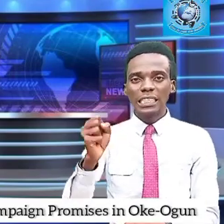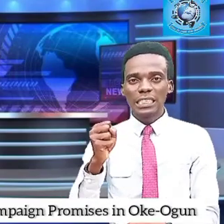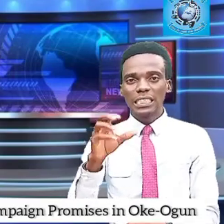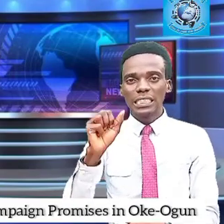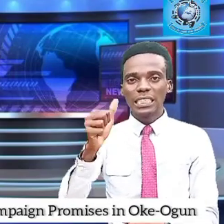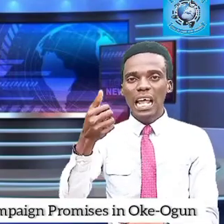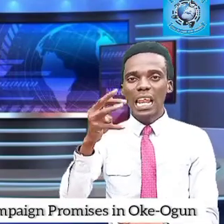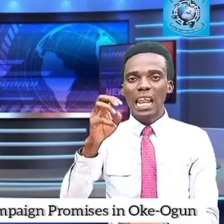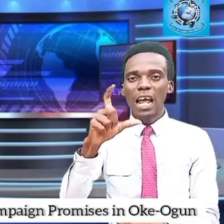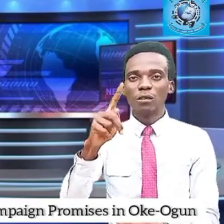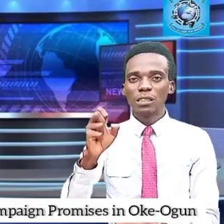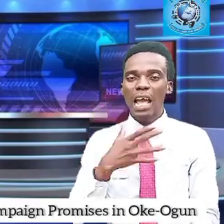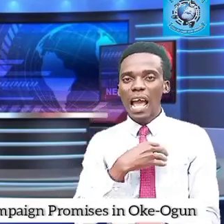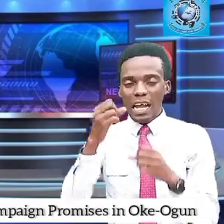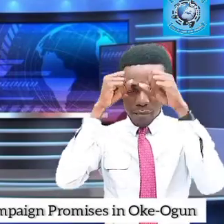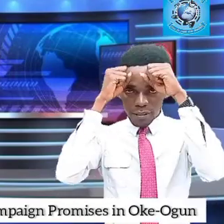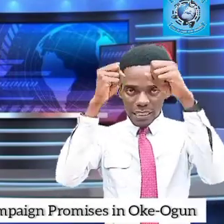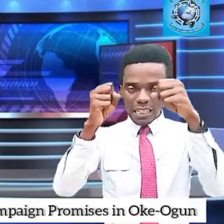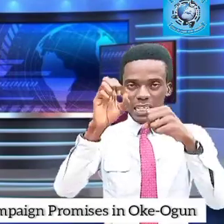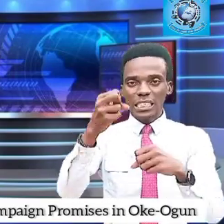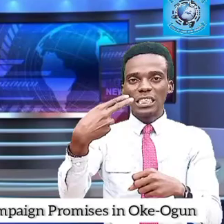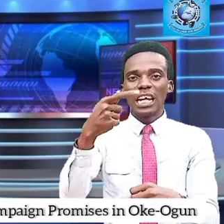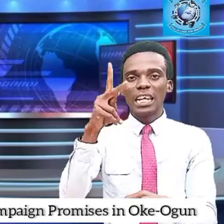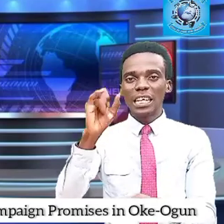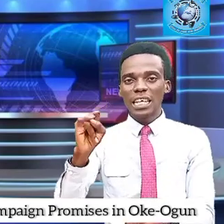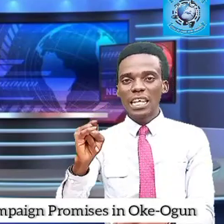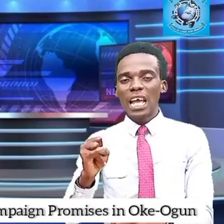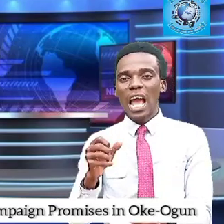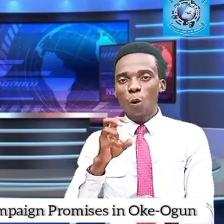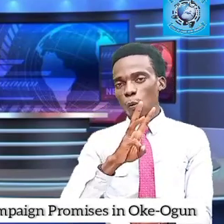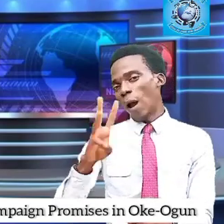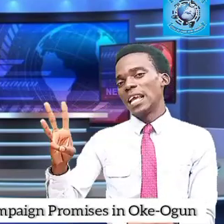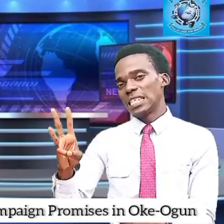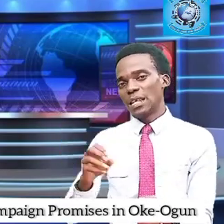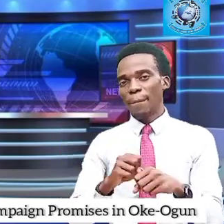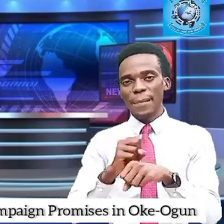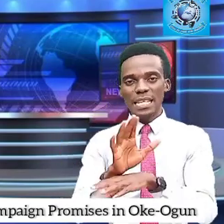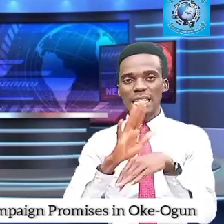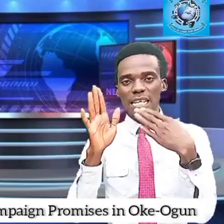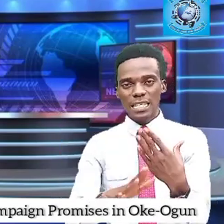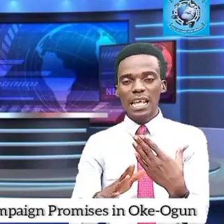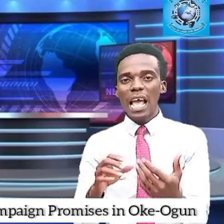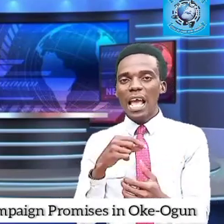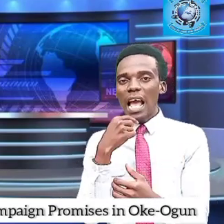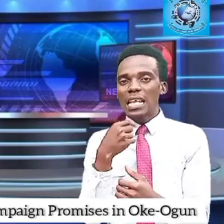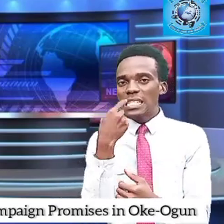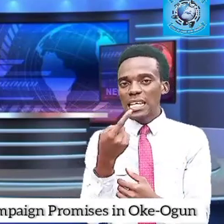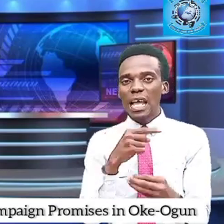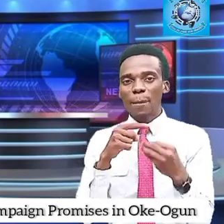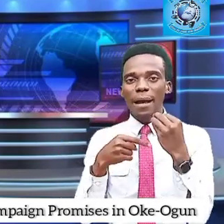the president, Shaki West Artisan, Mr. Abdurrahim Ojulowo, highlighted